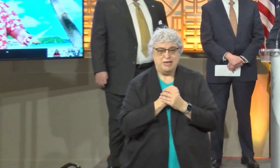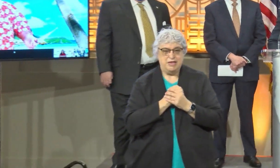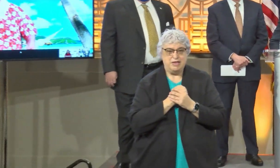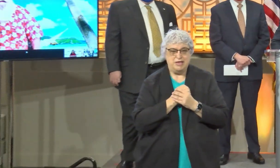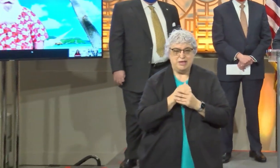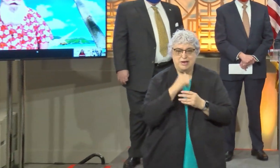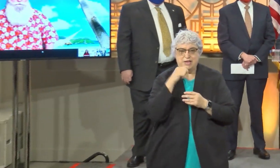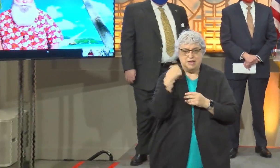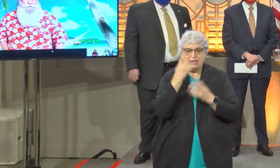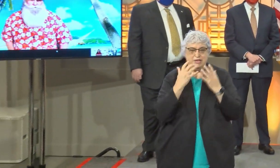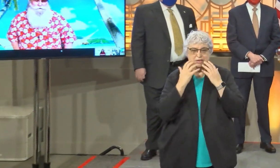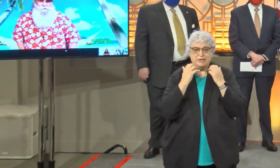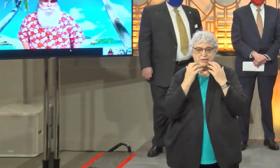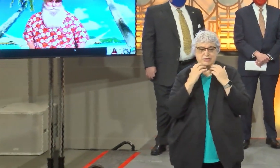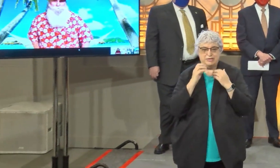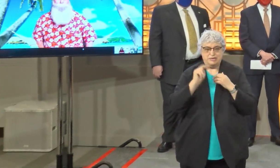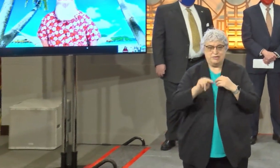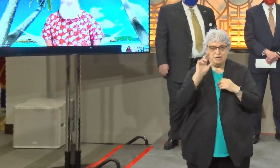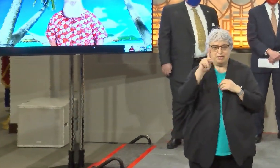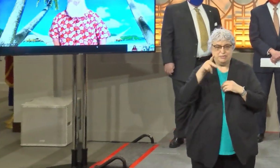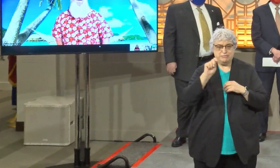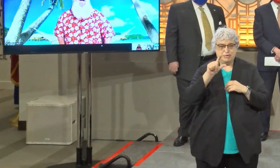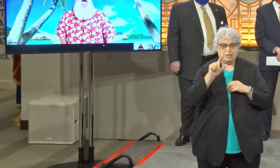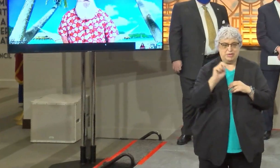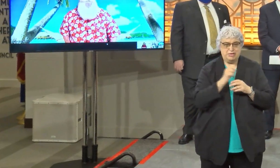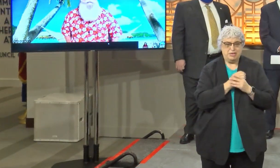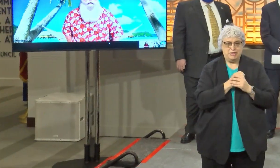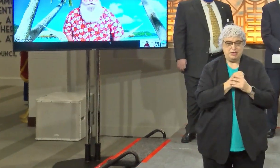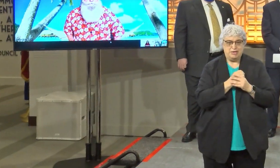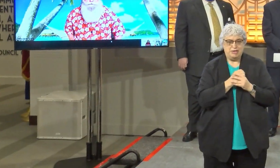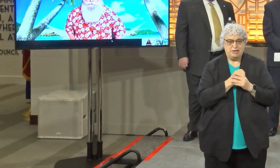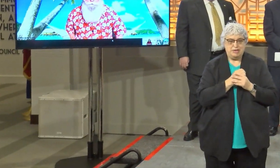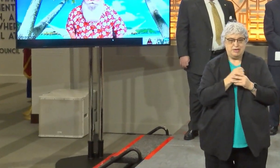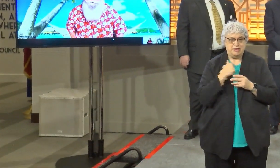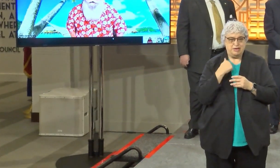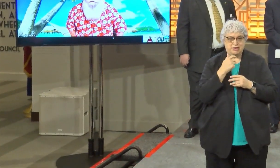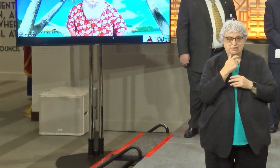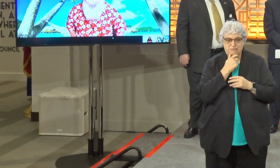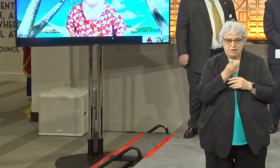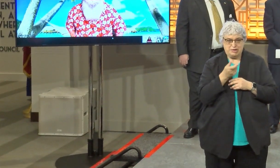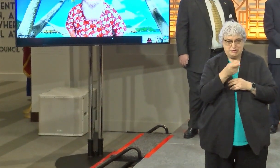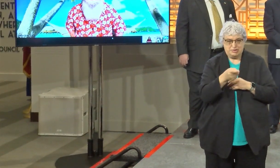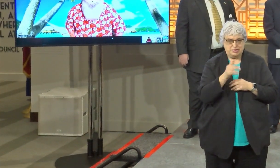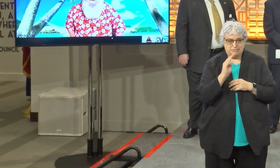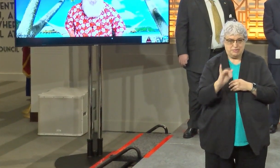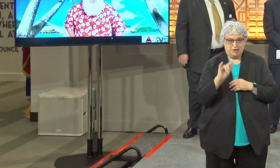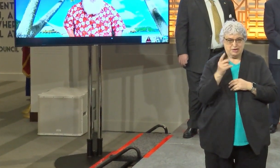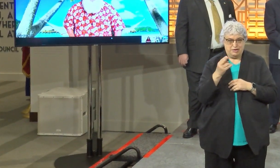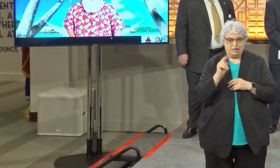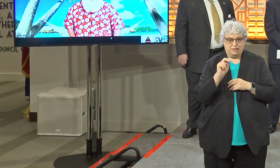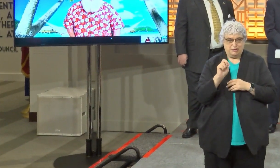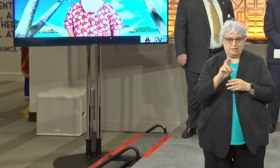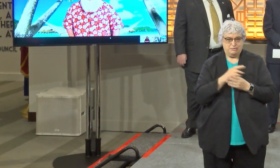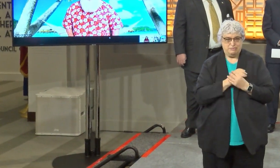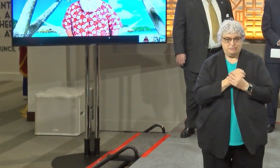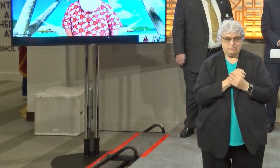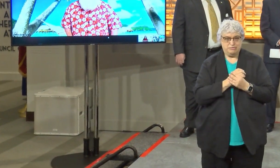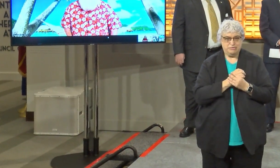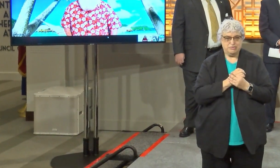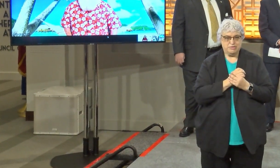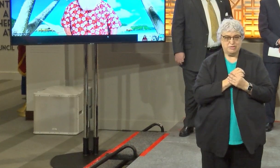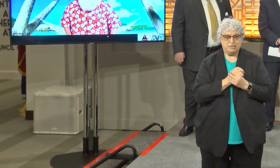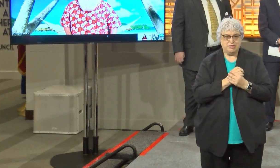It doesn't look like a North Pole back there. I've been watching you, Mayor Turner. Well, we waited on you,